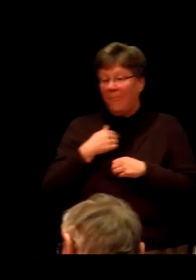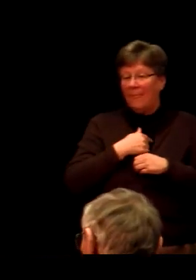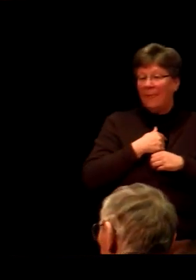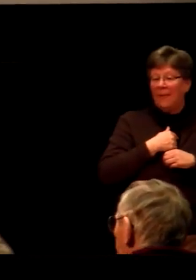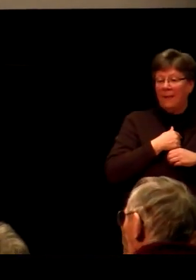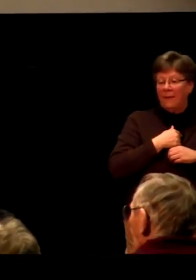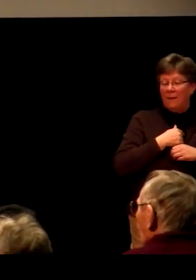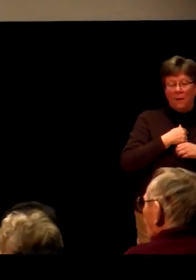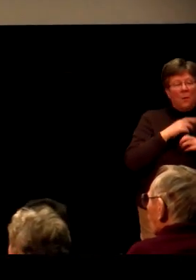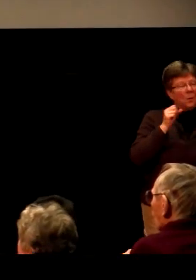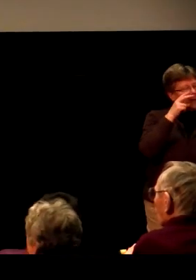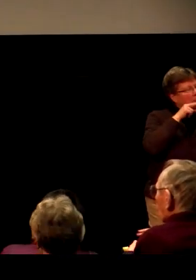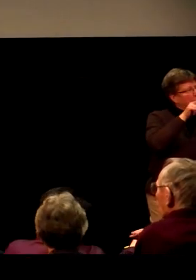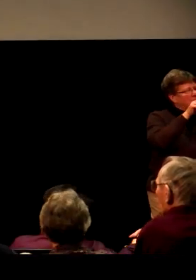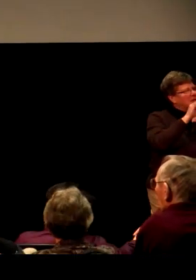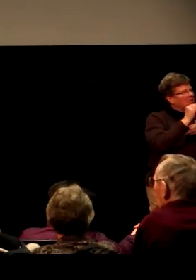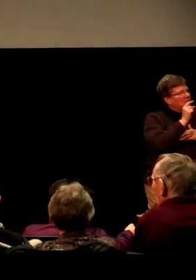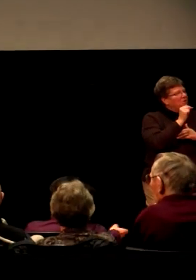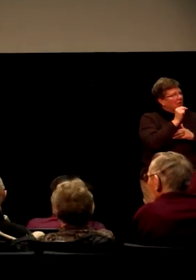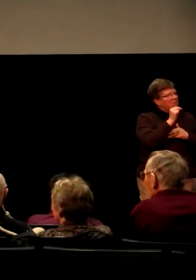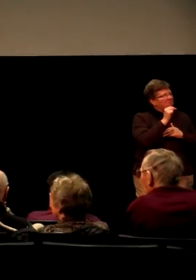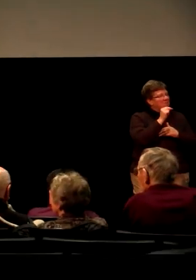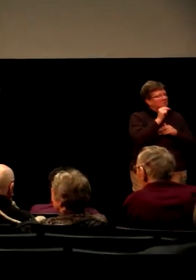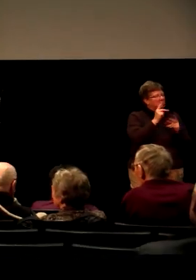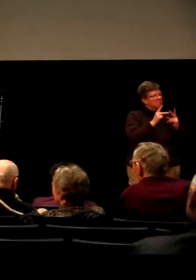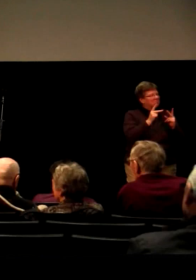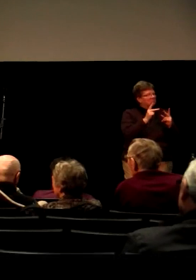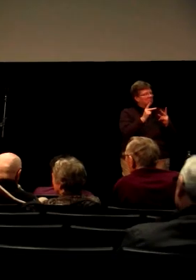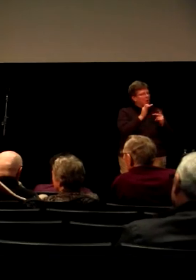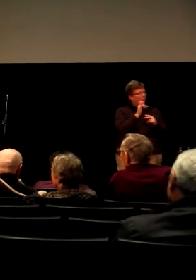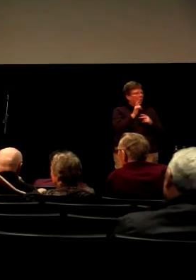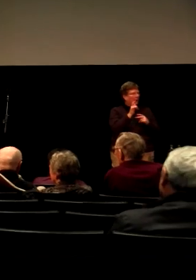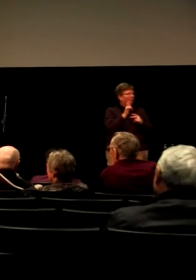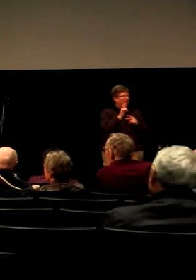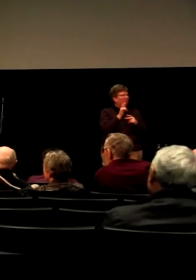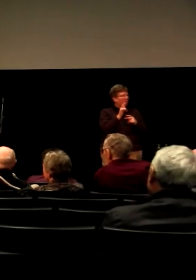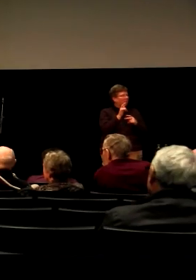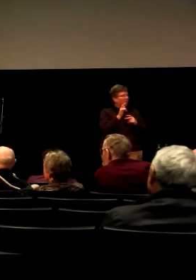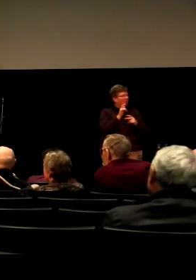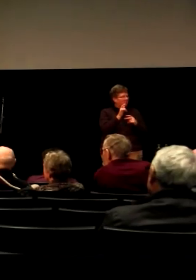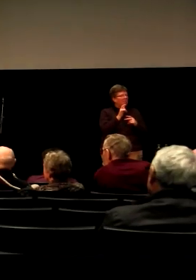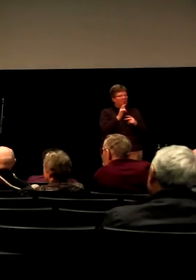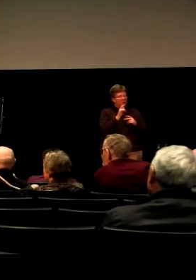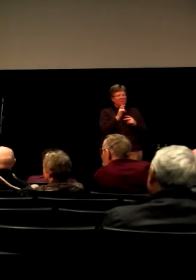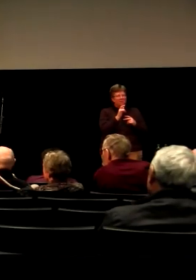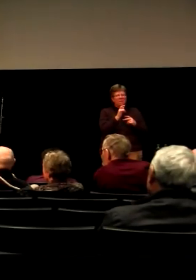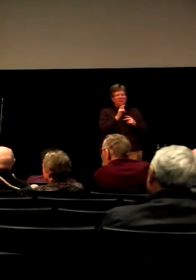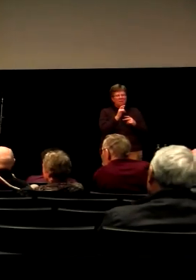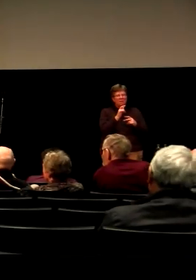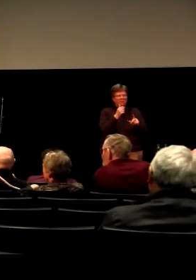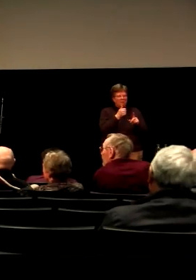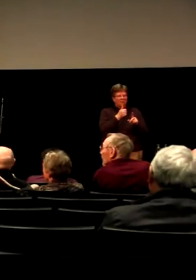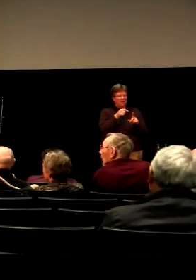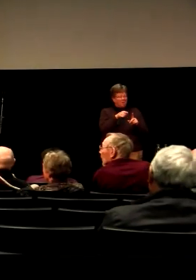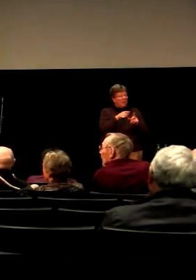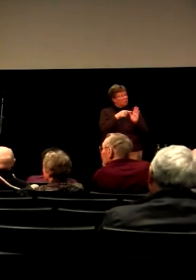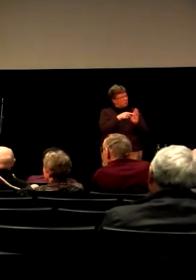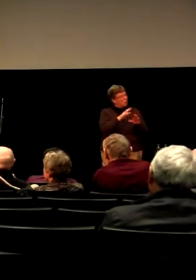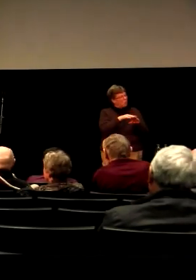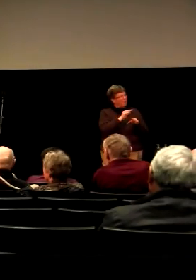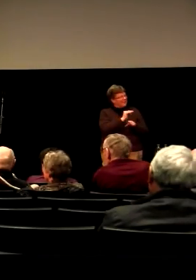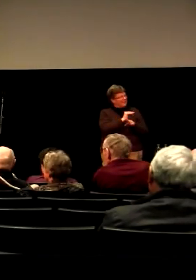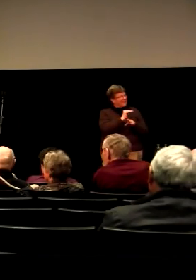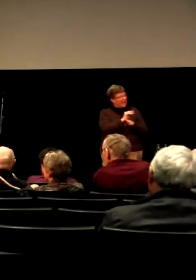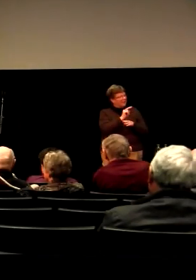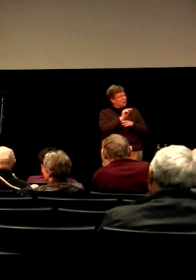We can predict the jet pretty well up to a couple days ahead. And they'll even show that on the nightly news sometimes. This